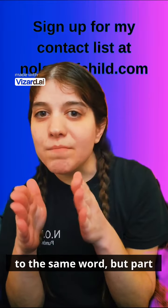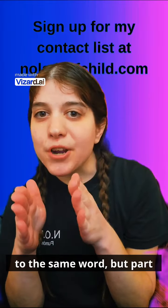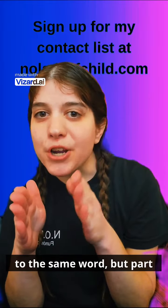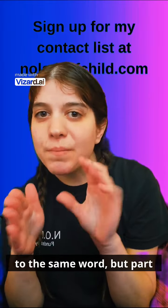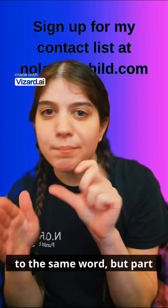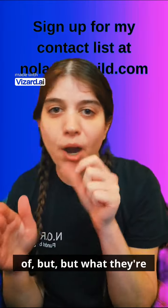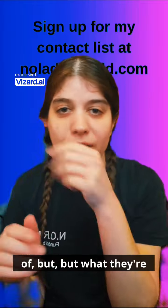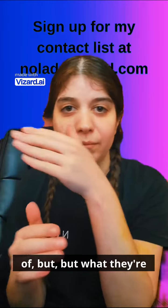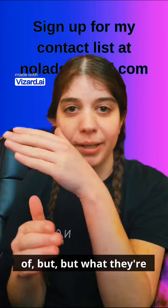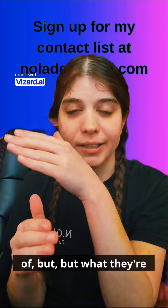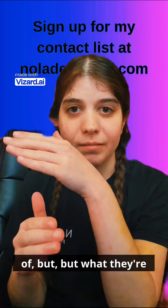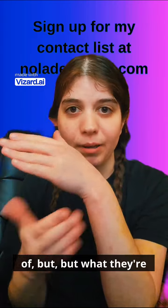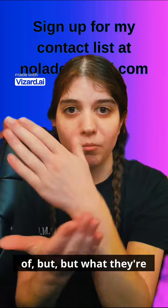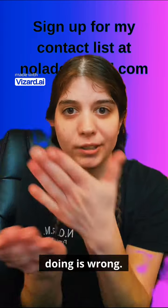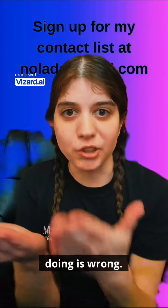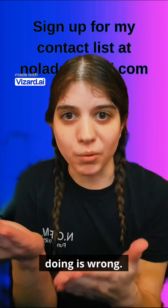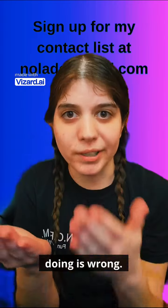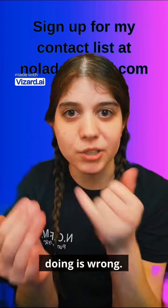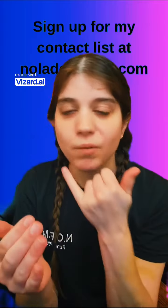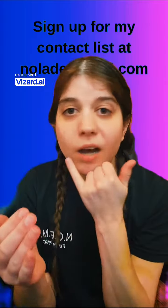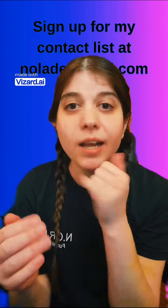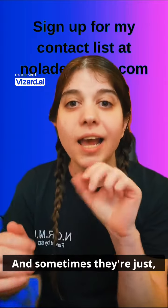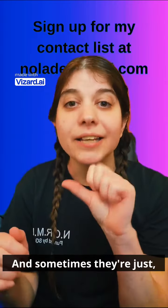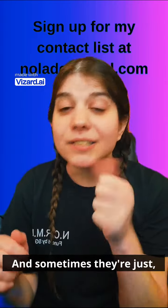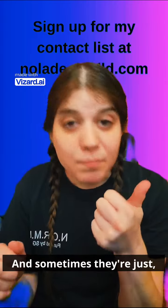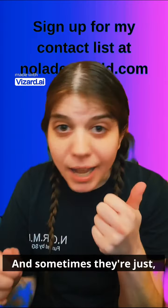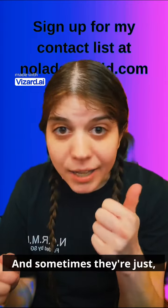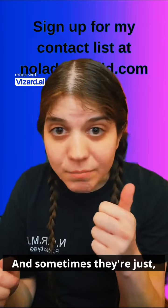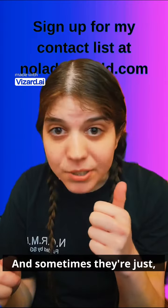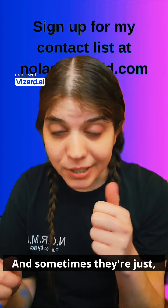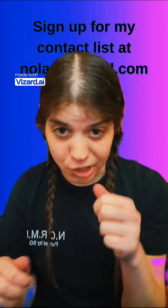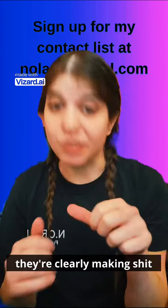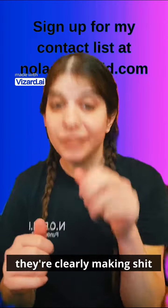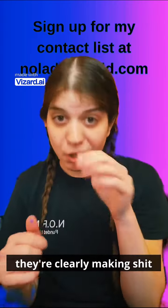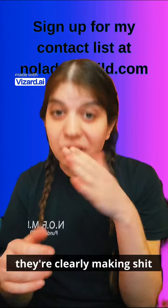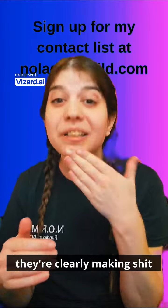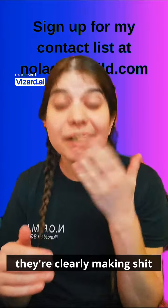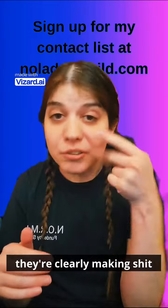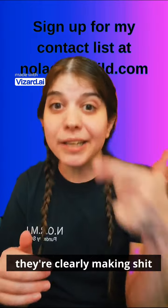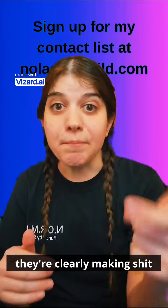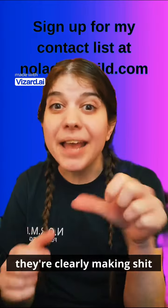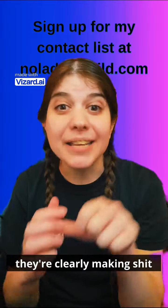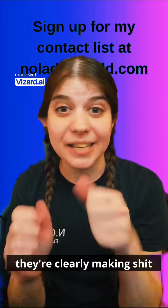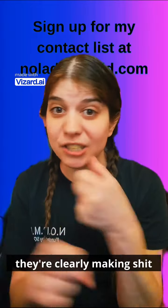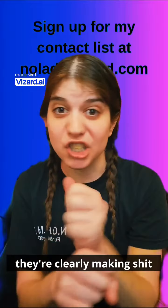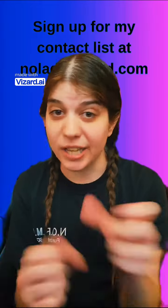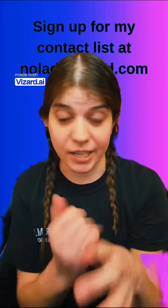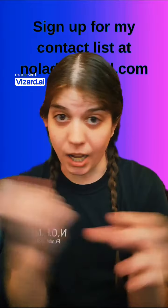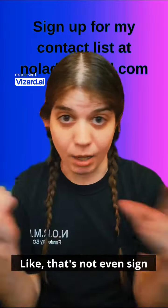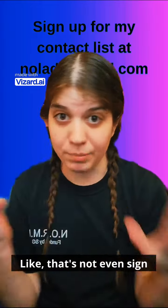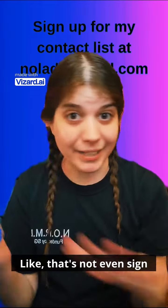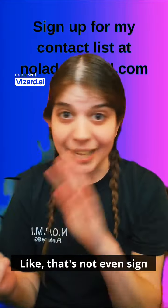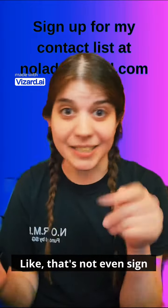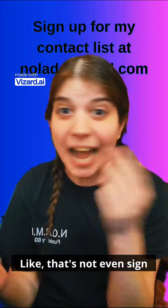word, but what they're doing is wrong. And sometimes they're clearly making shit up. Like, that's not